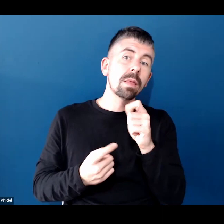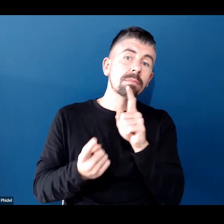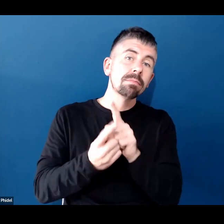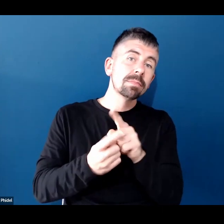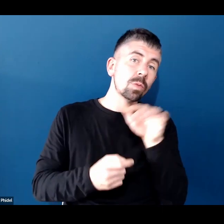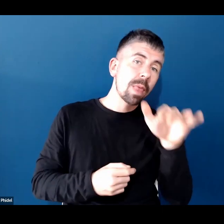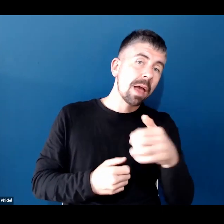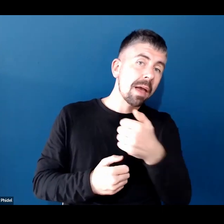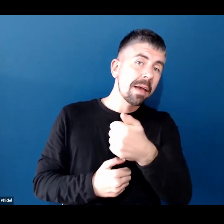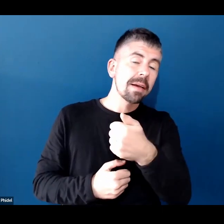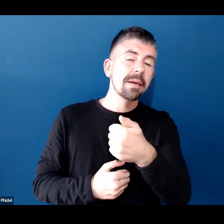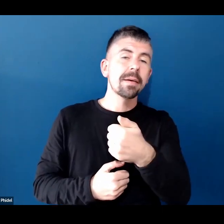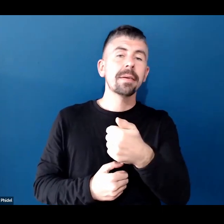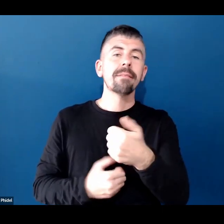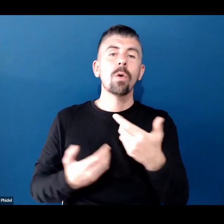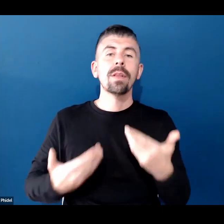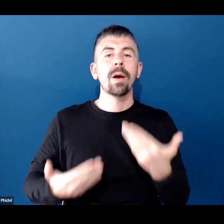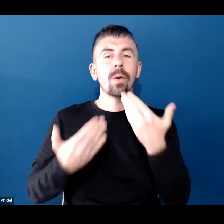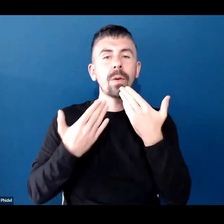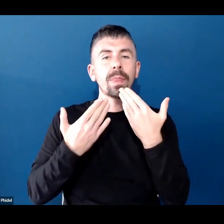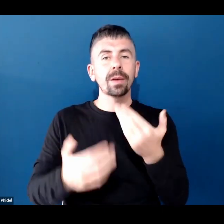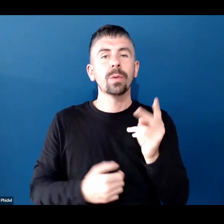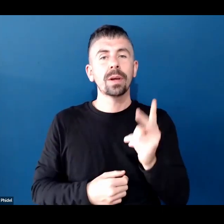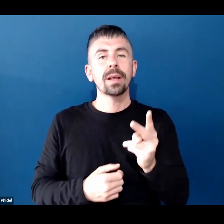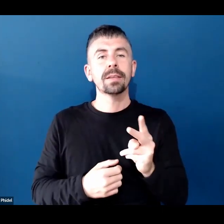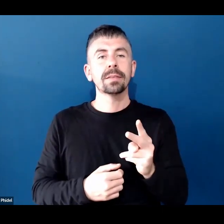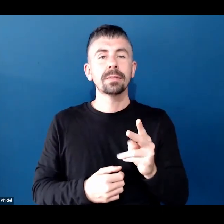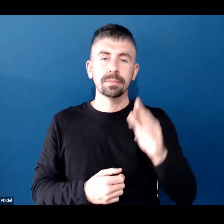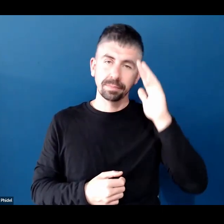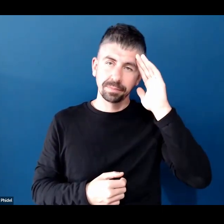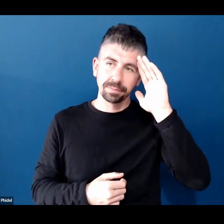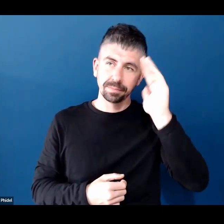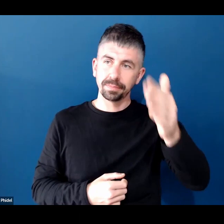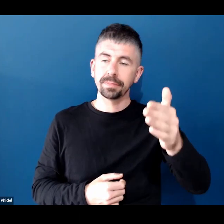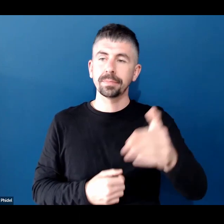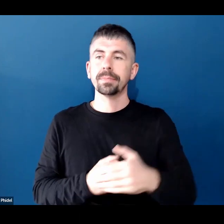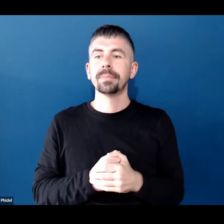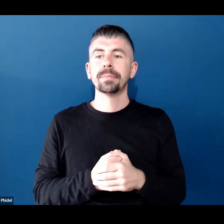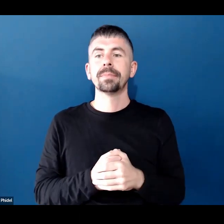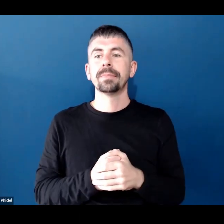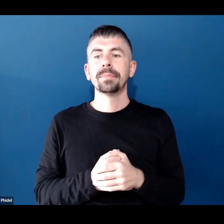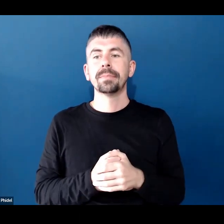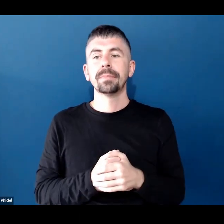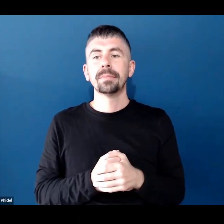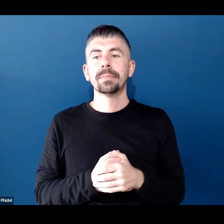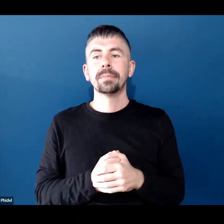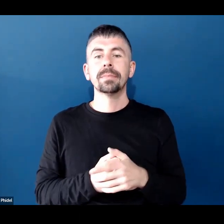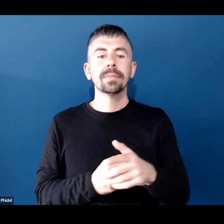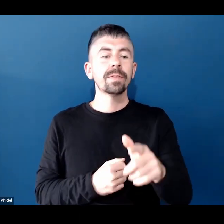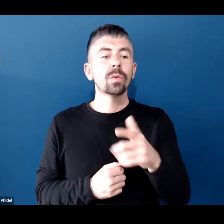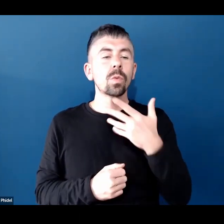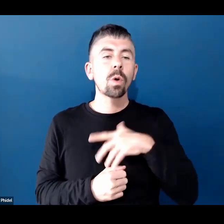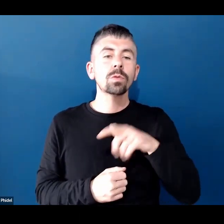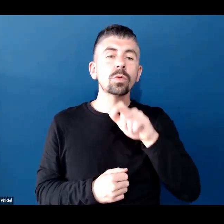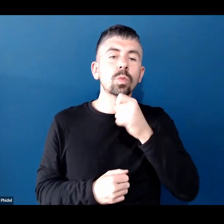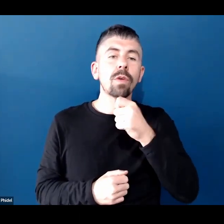for now, I will thank you all once again and bid you adieu. And if you want to turn off your mute to say goodbye,